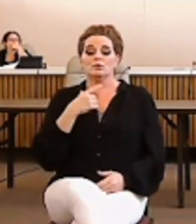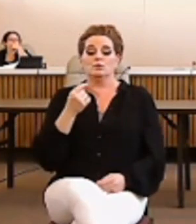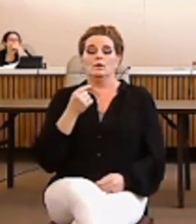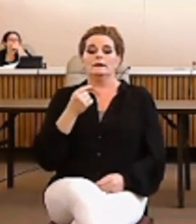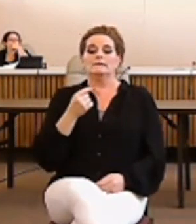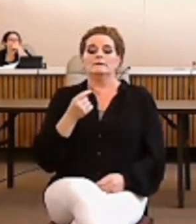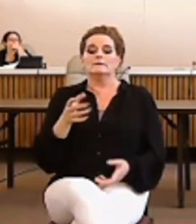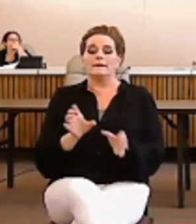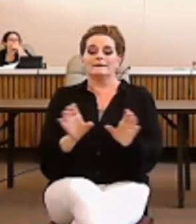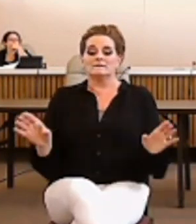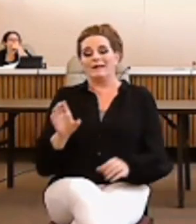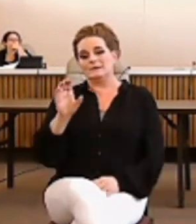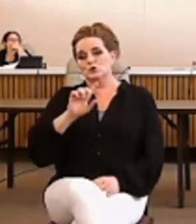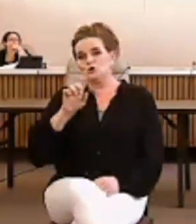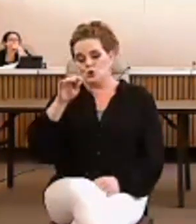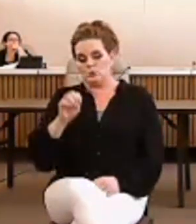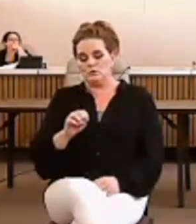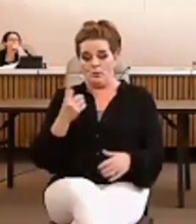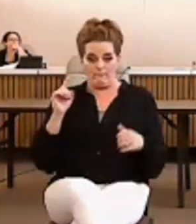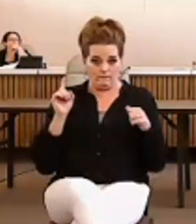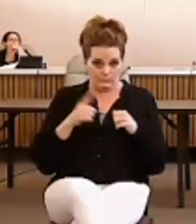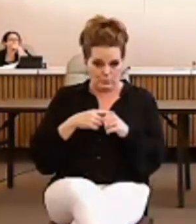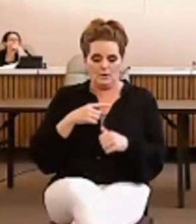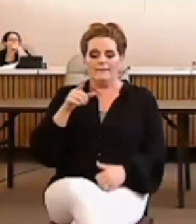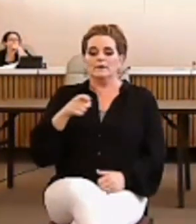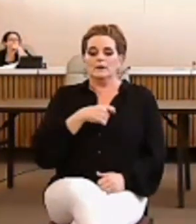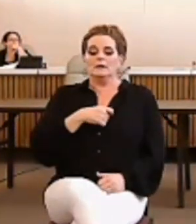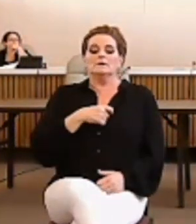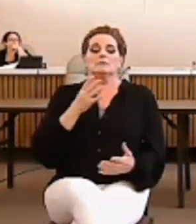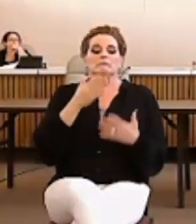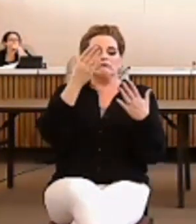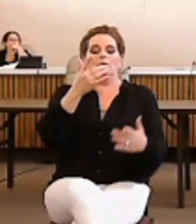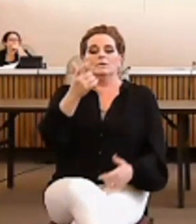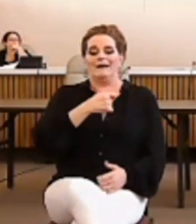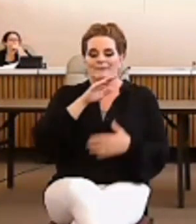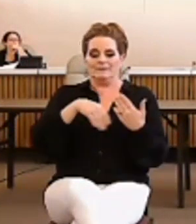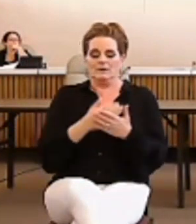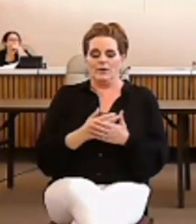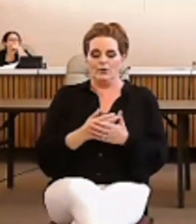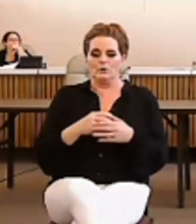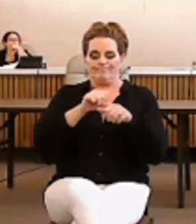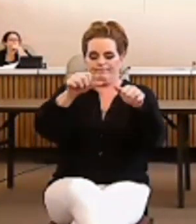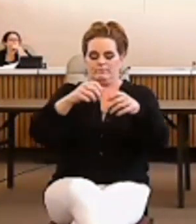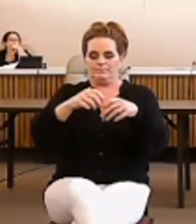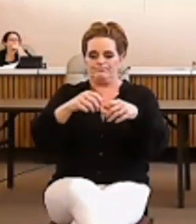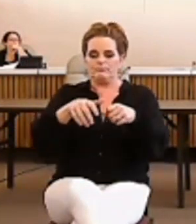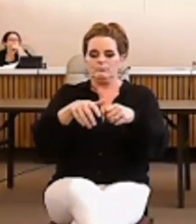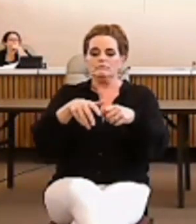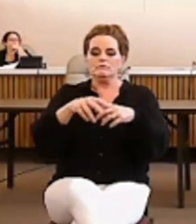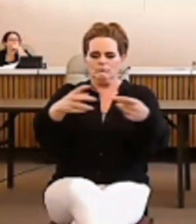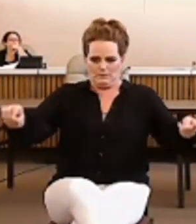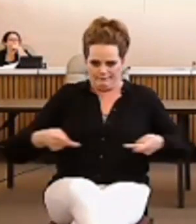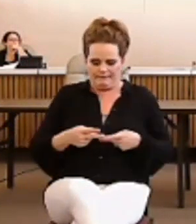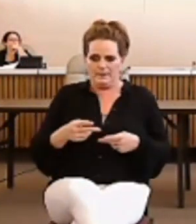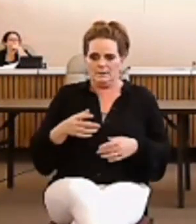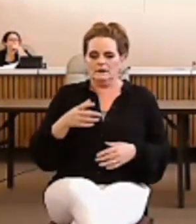split zoning. So the first thing is they're going to propose that the entire parcel be used as, be considered